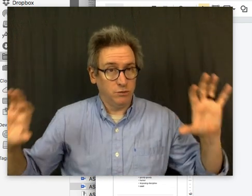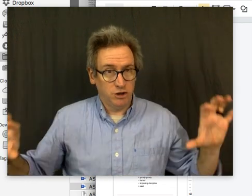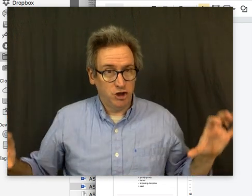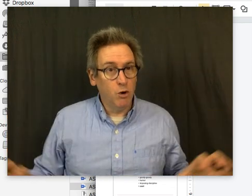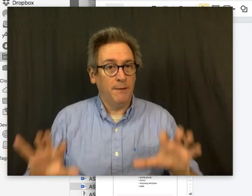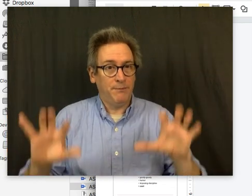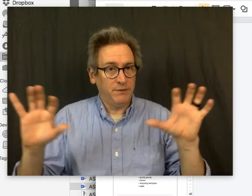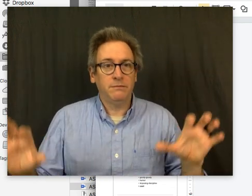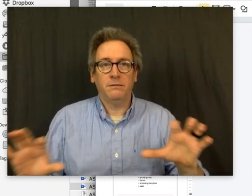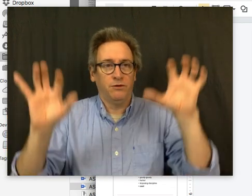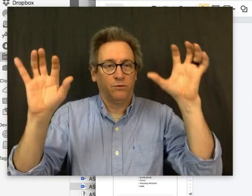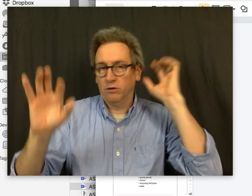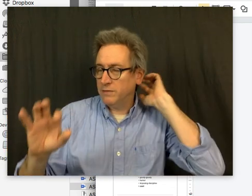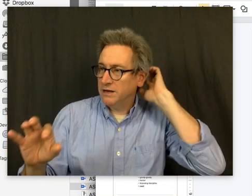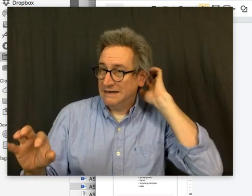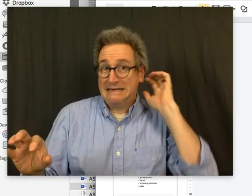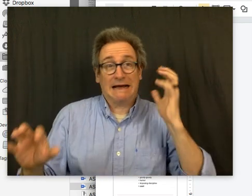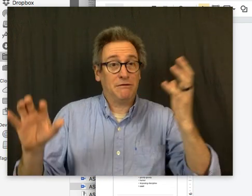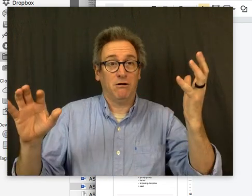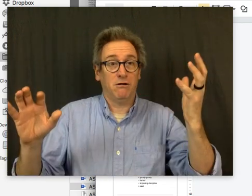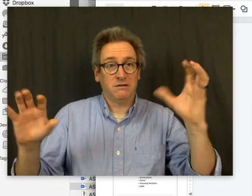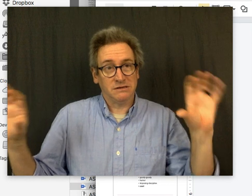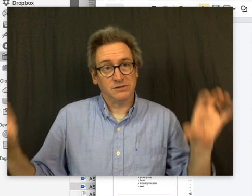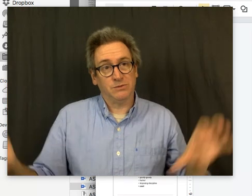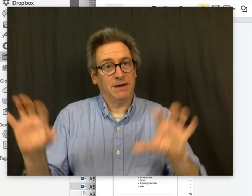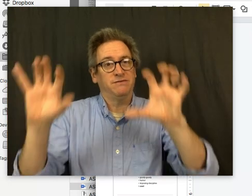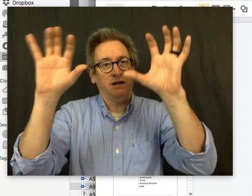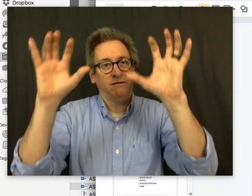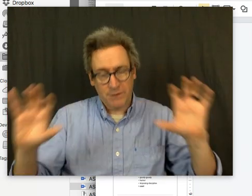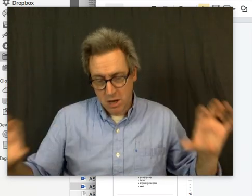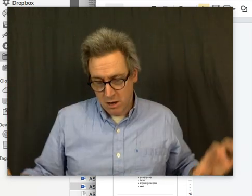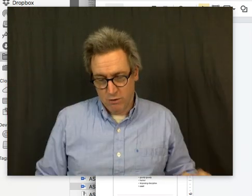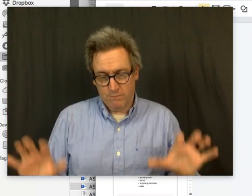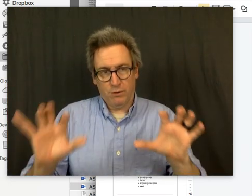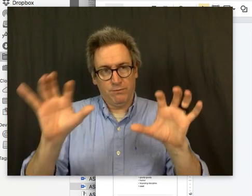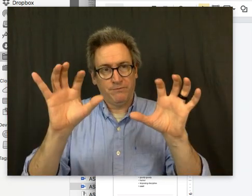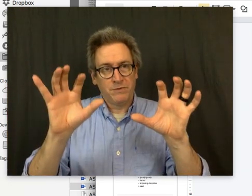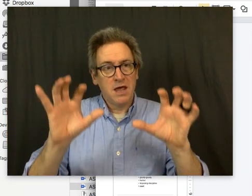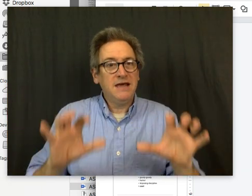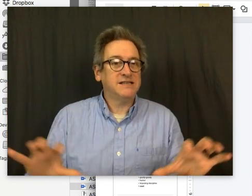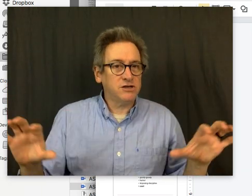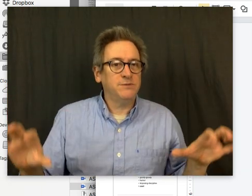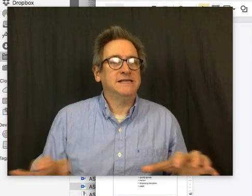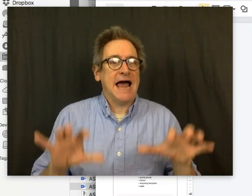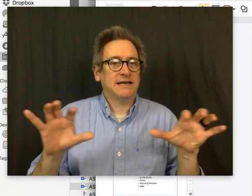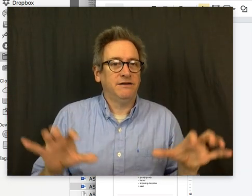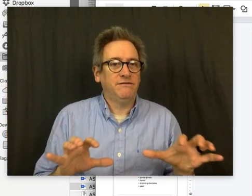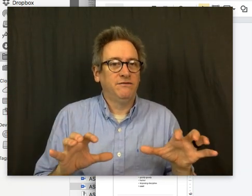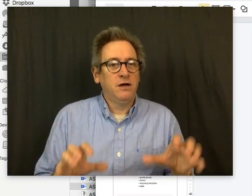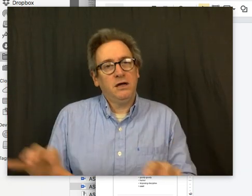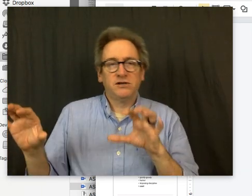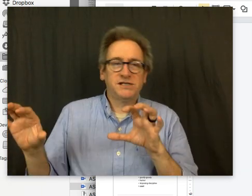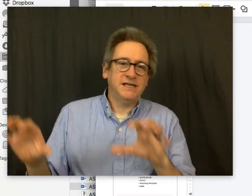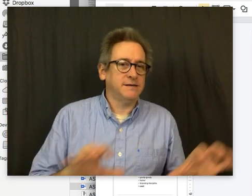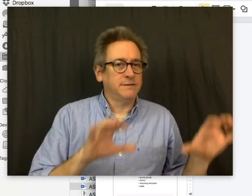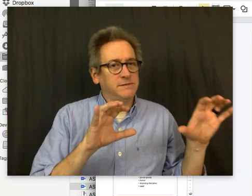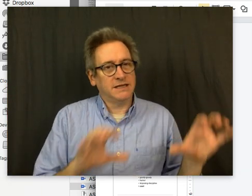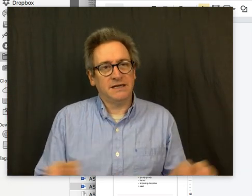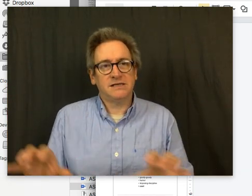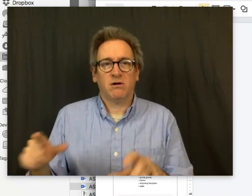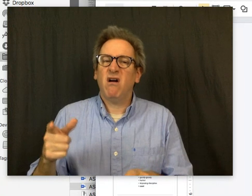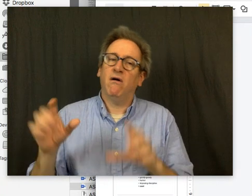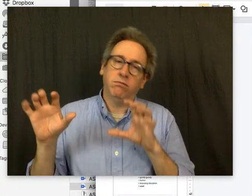to do up the room, deck the halls with boughs of holly, right? Boom, boom, boom. This also means active. You'll see it